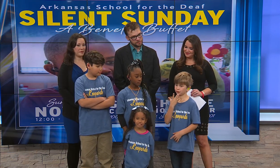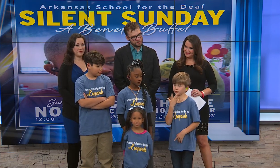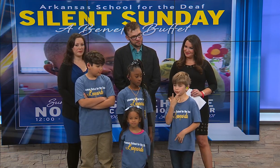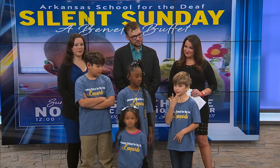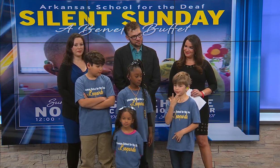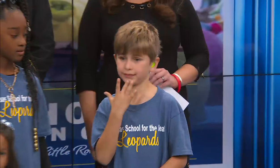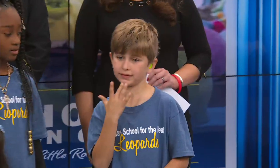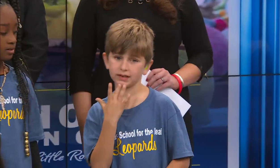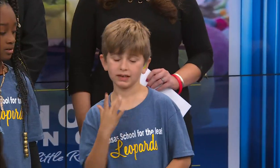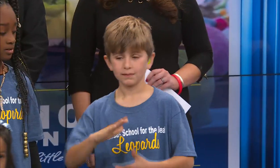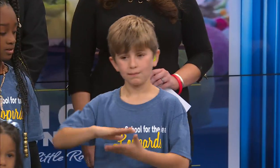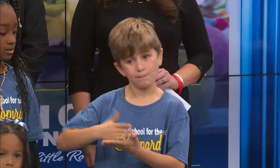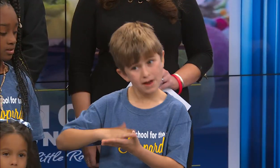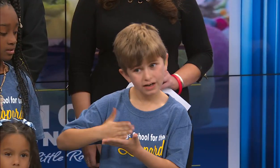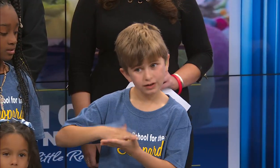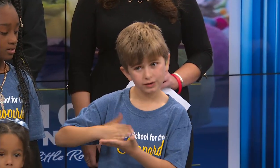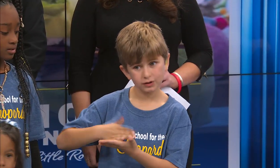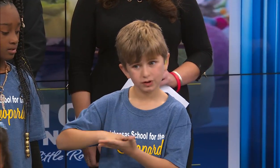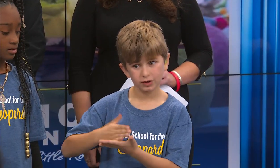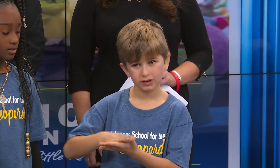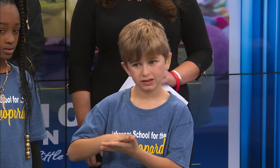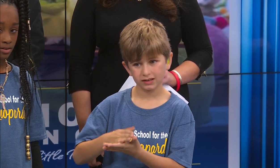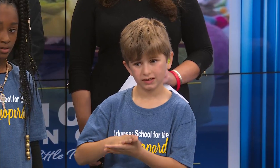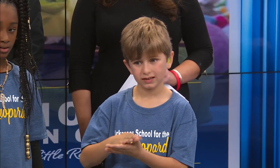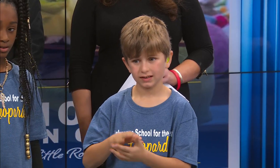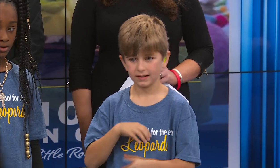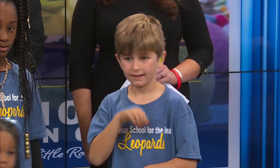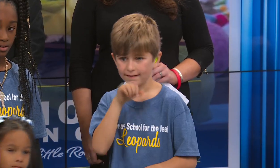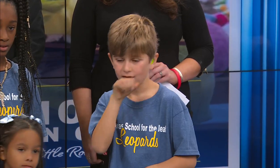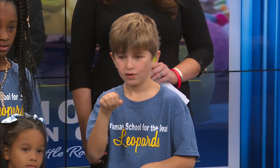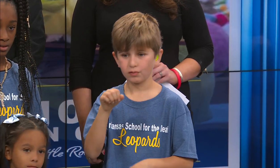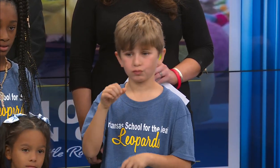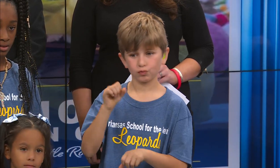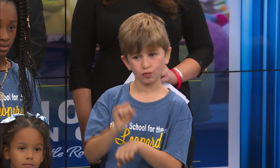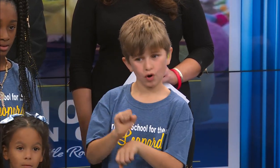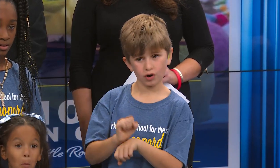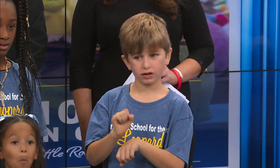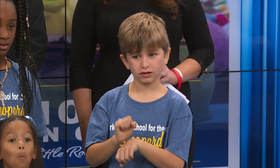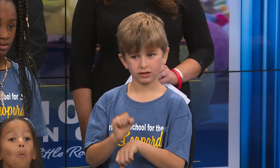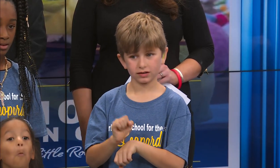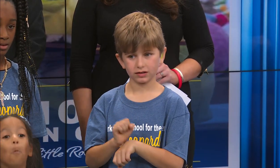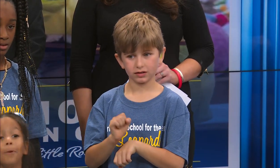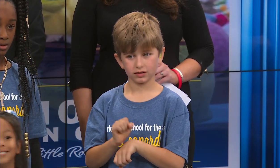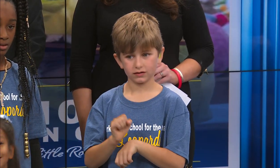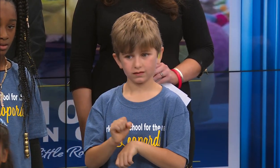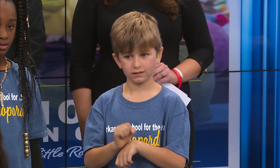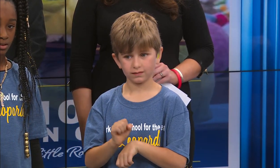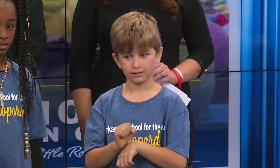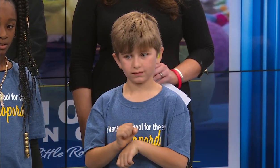My favorite part is we get to buy laptops from the benefit of Silent Sunday, and we get to work in school on them.